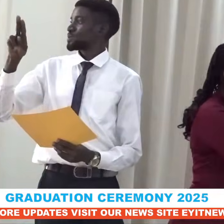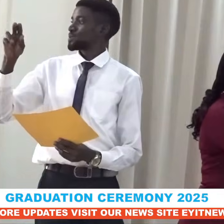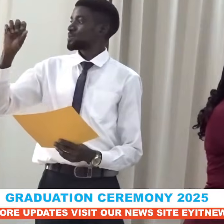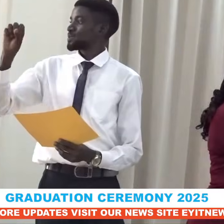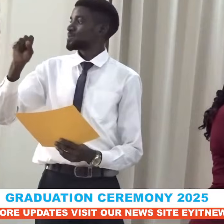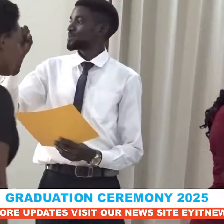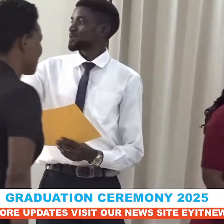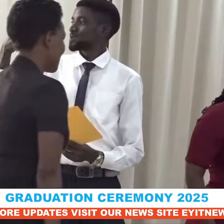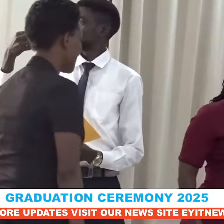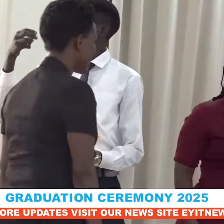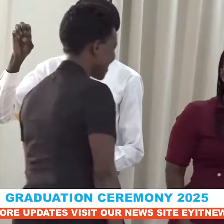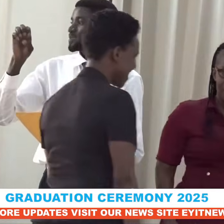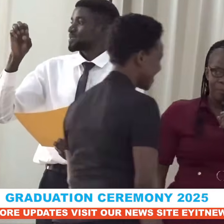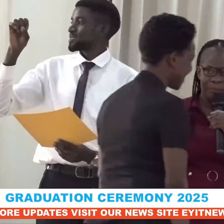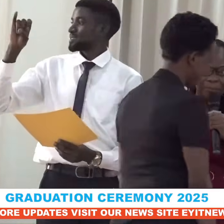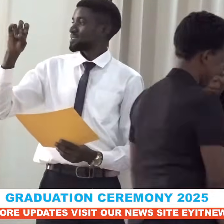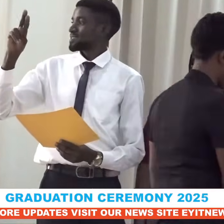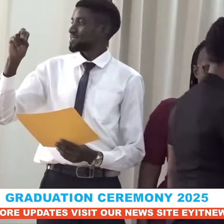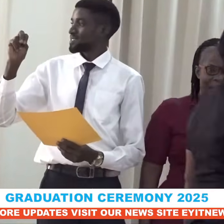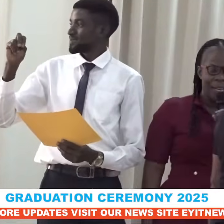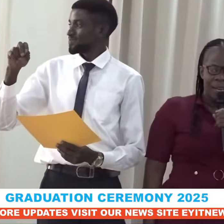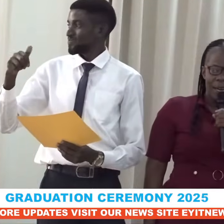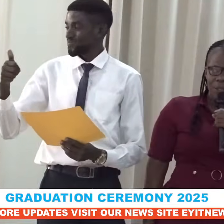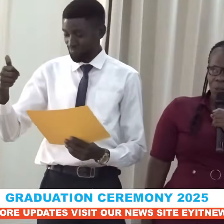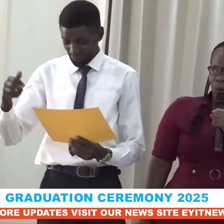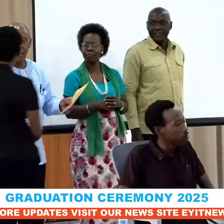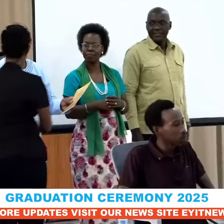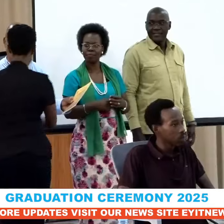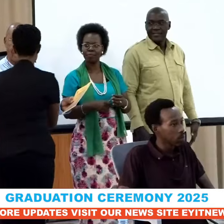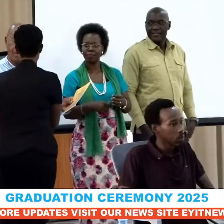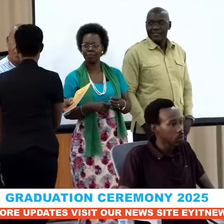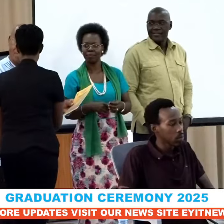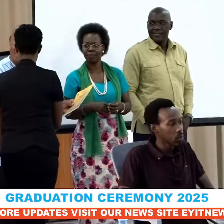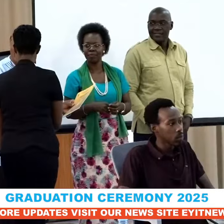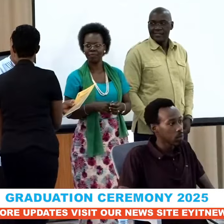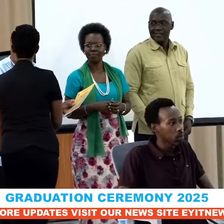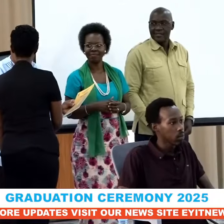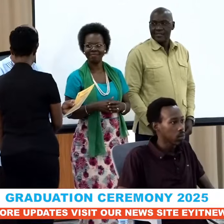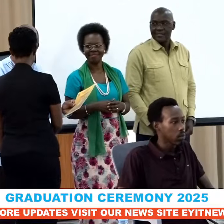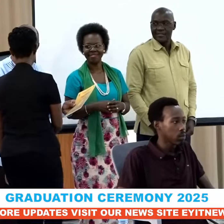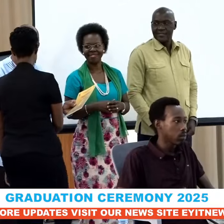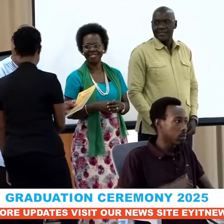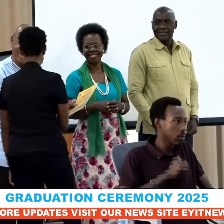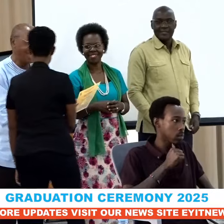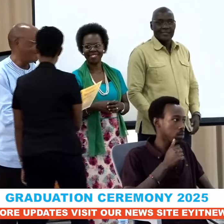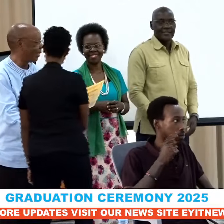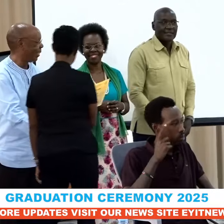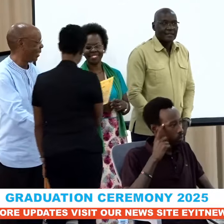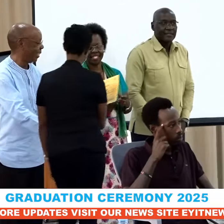The names are being read. I don't know who gave...